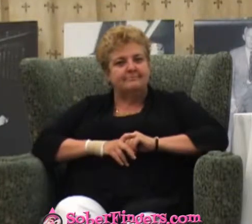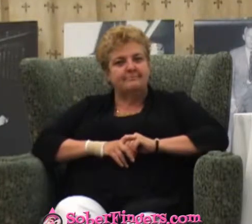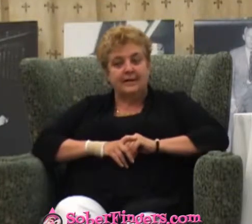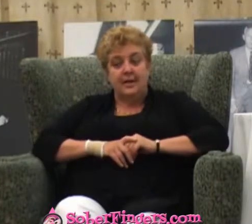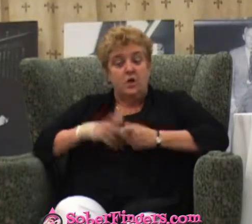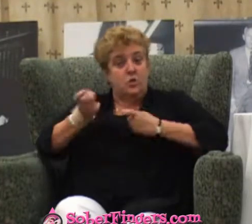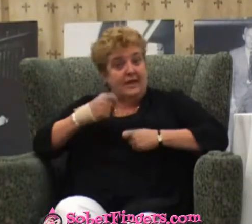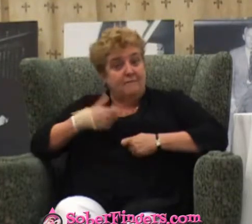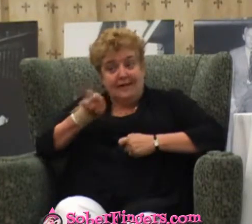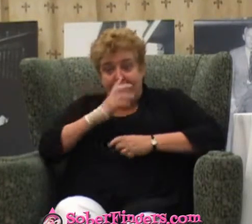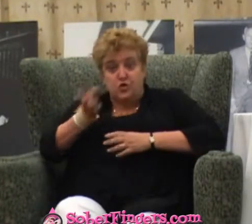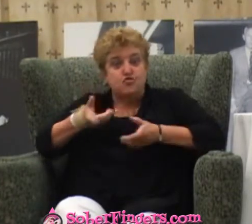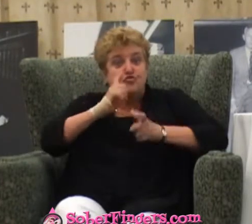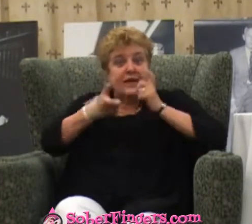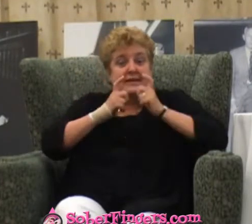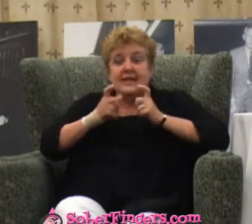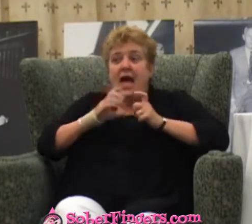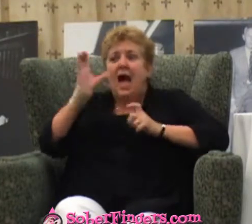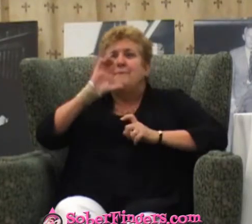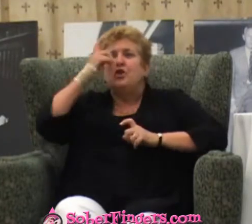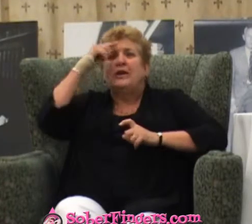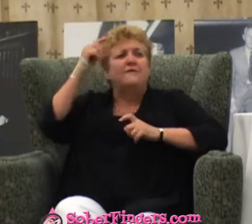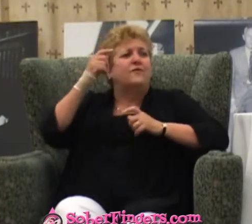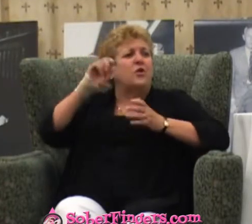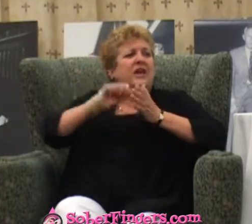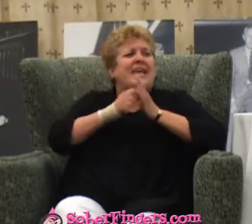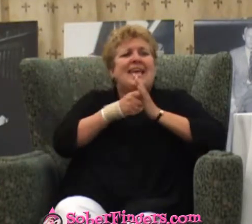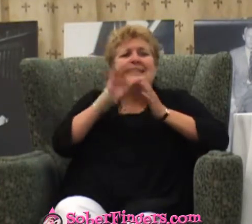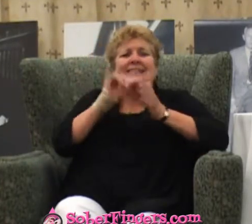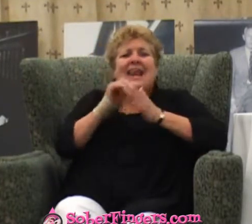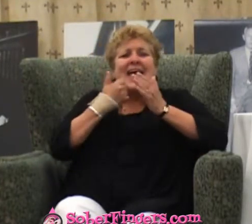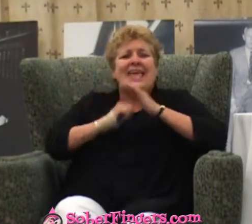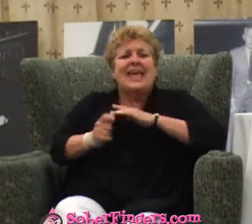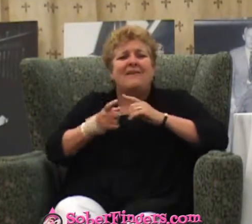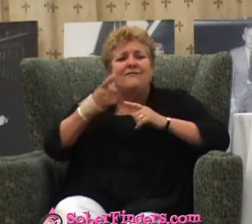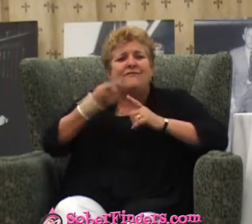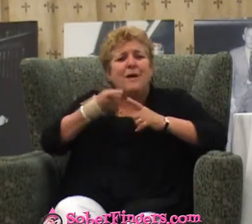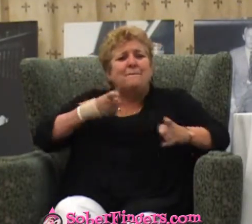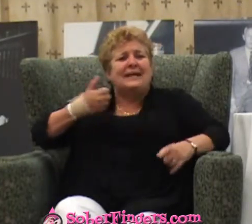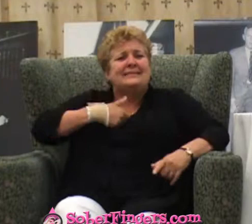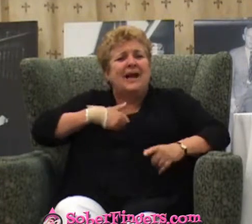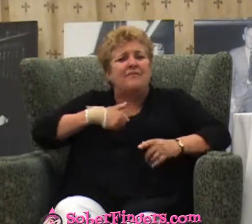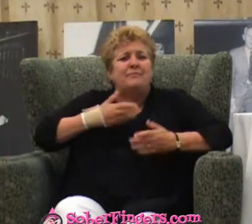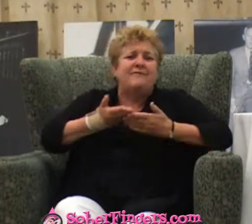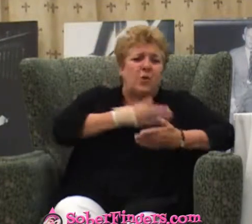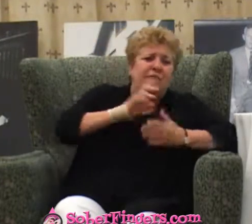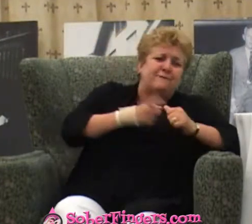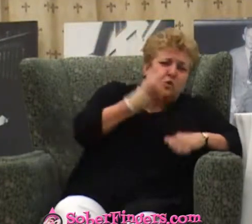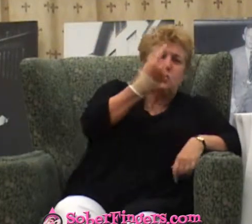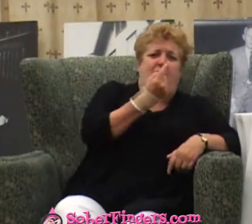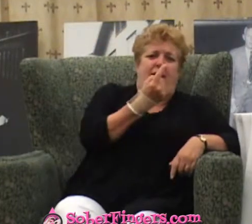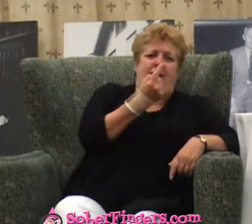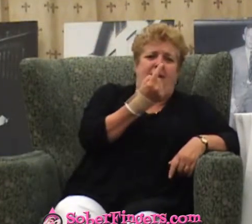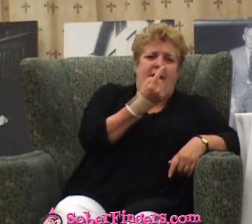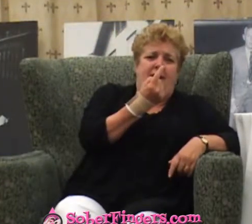drinks, I'm trying to find the car keys I hid from myself before the first drink. See, for me, alcohol's a stimulant.